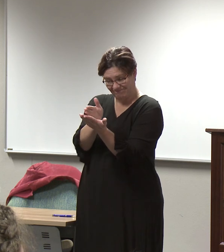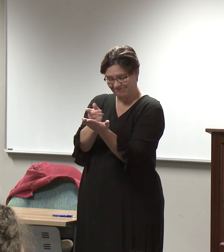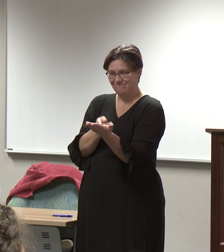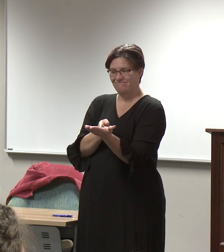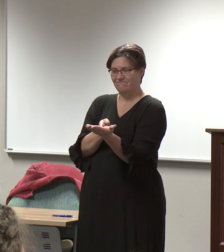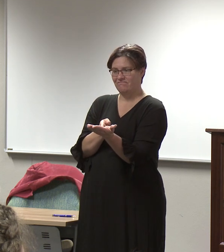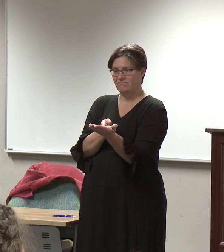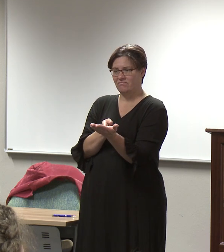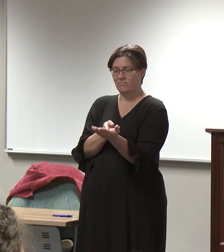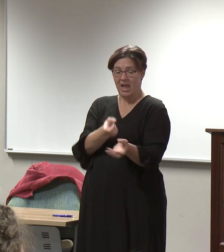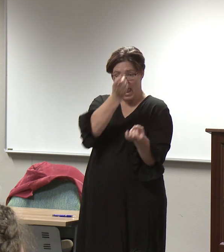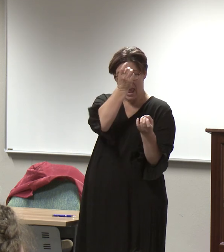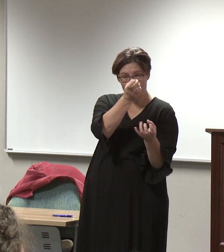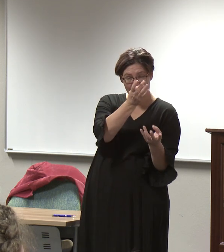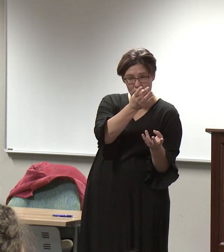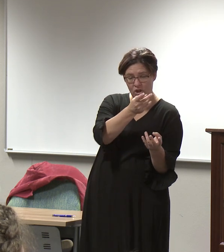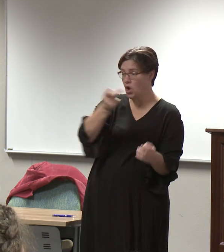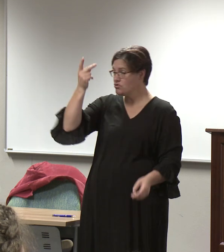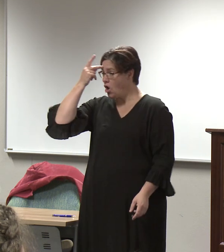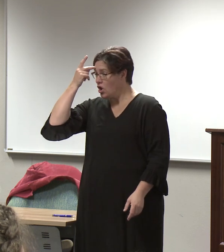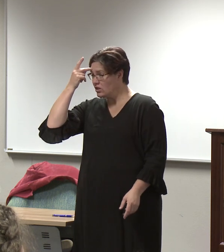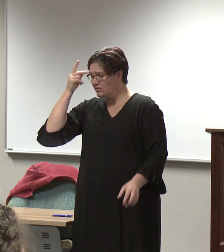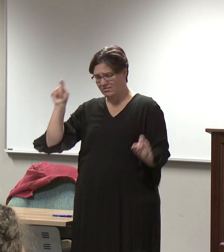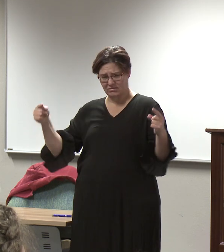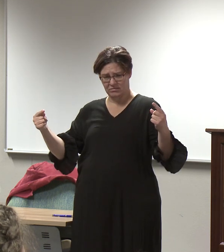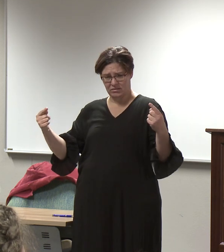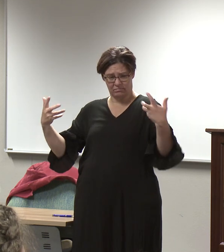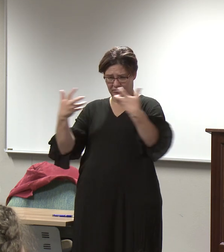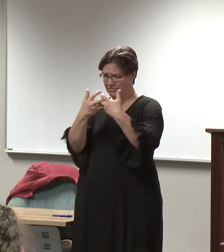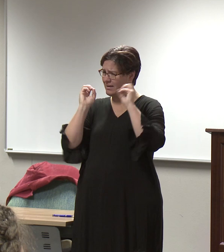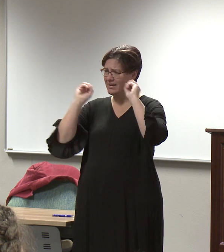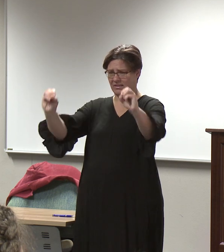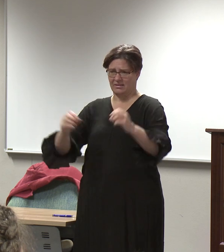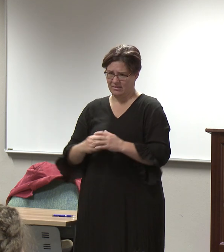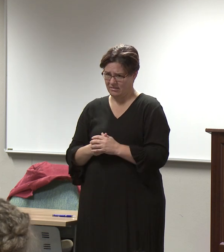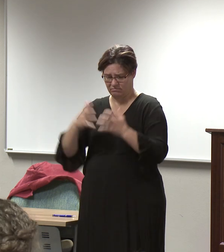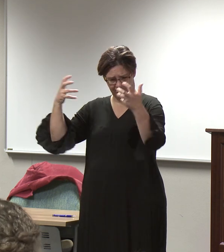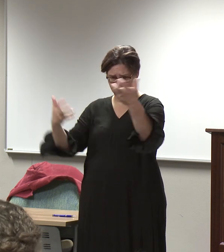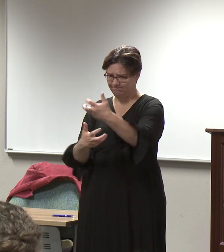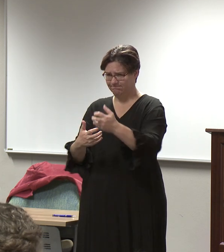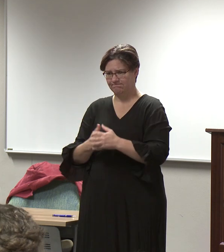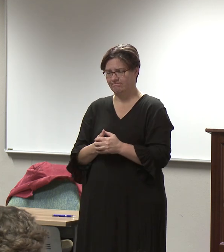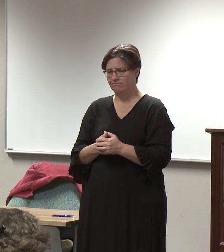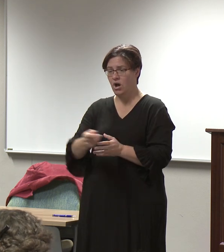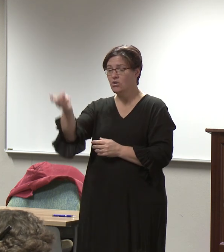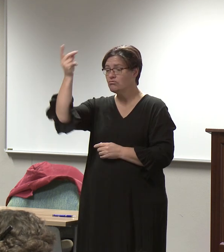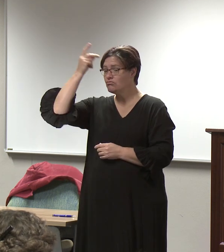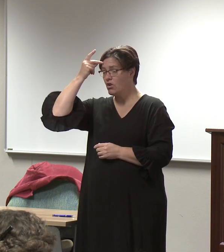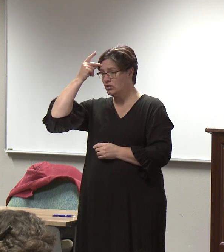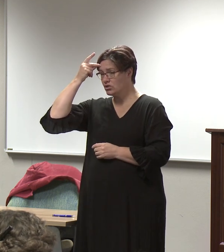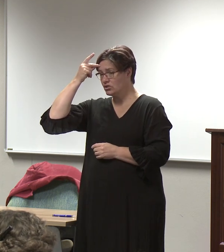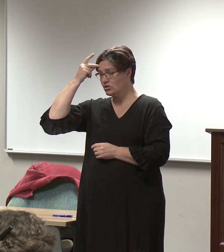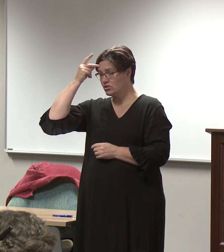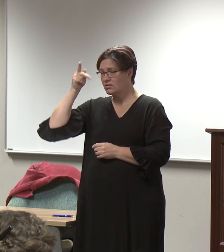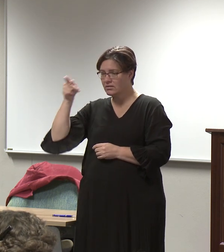Information has nothing to do with knowledge in the essence of the concept. Knowledge are